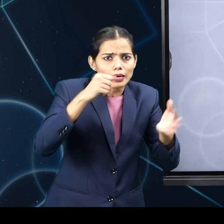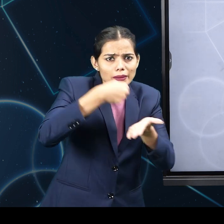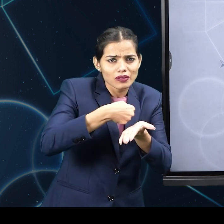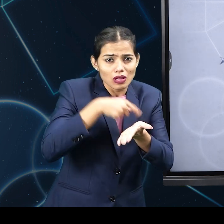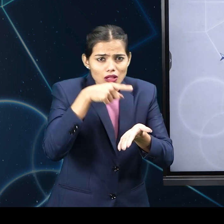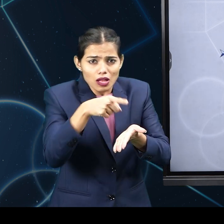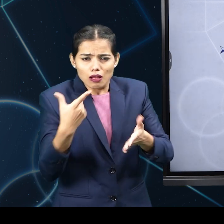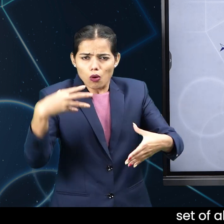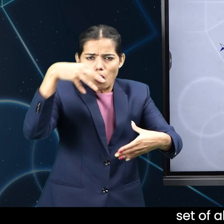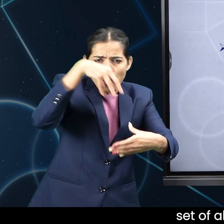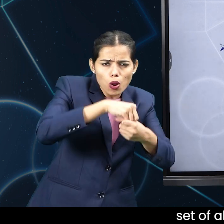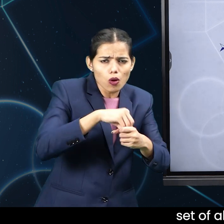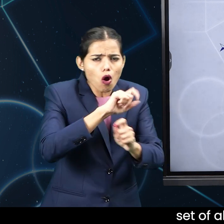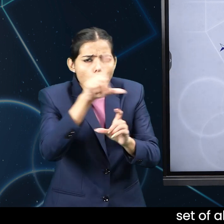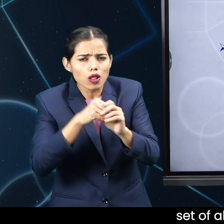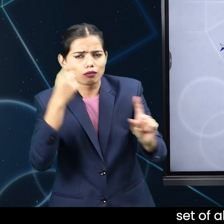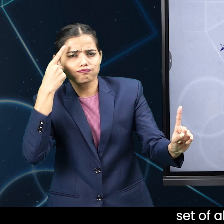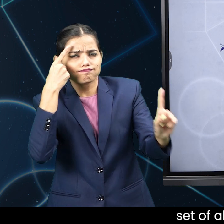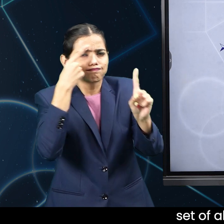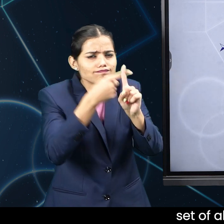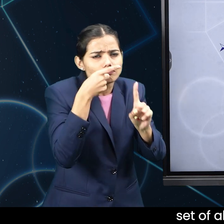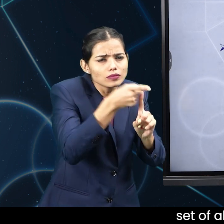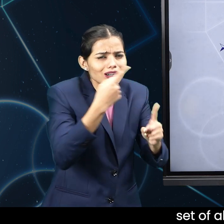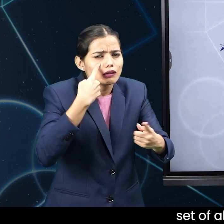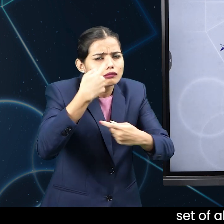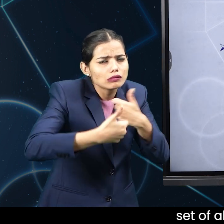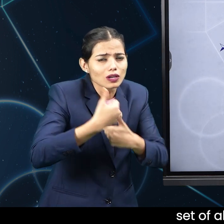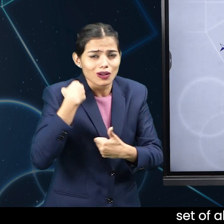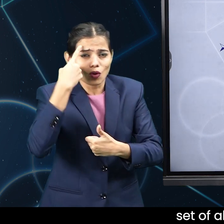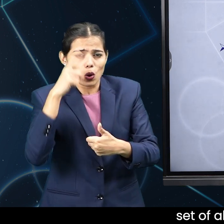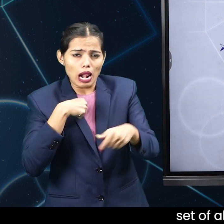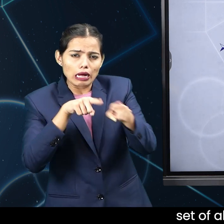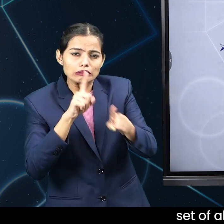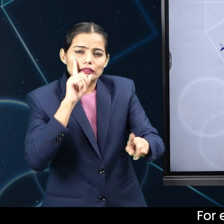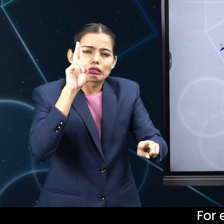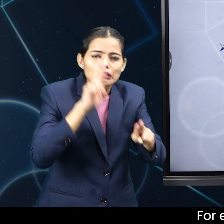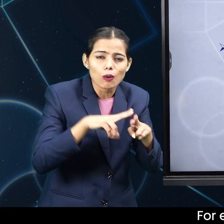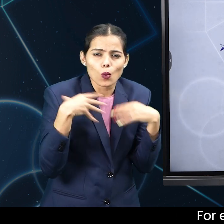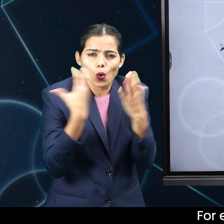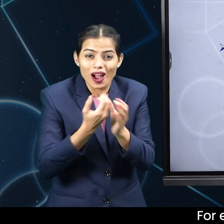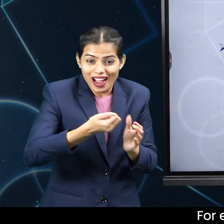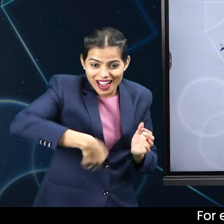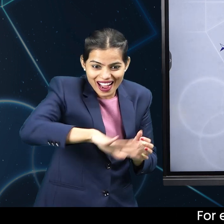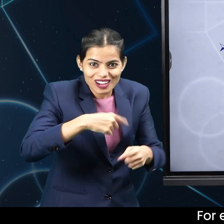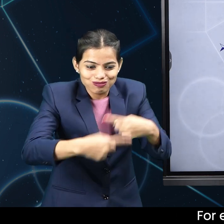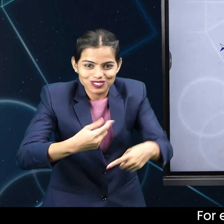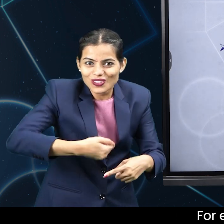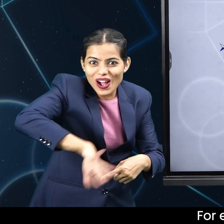Sample space is the set of all outcomes of an experiment. For example, if we roll a dice,